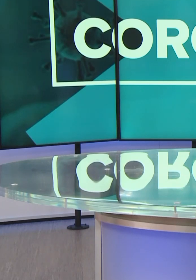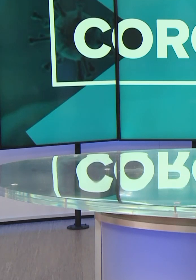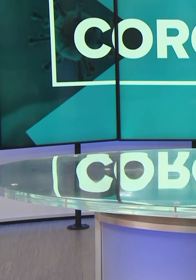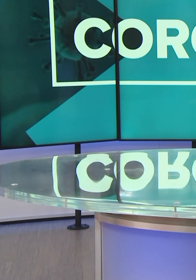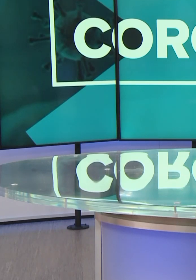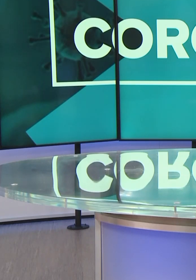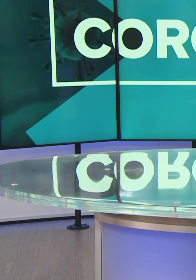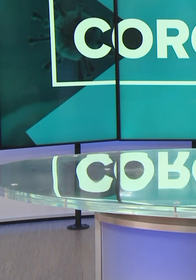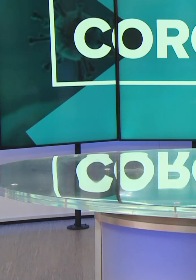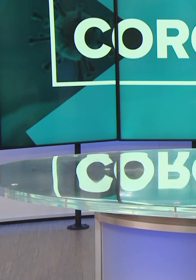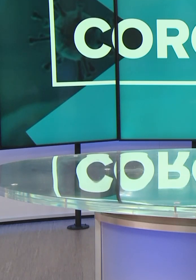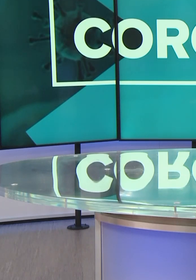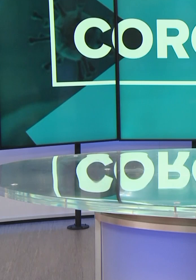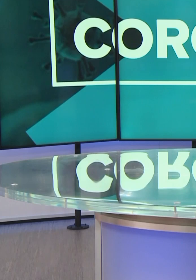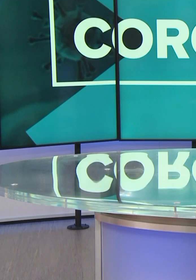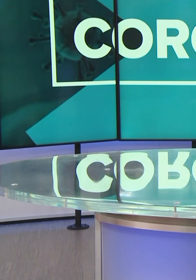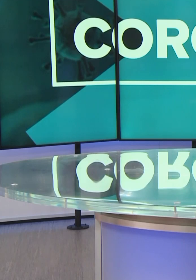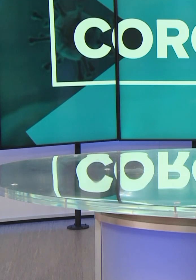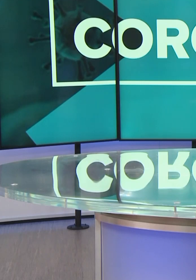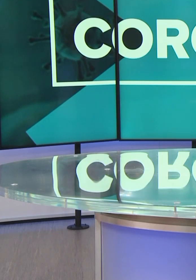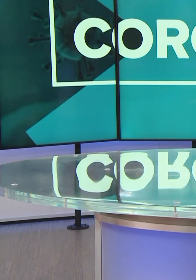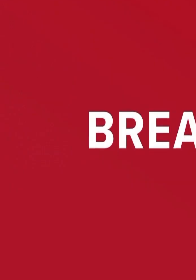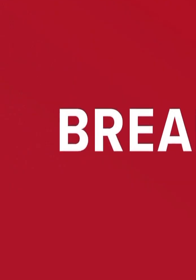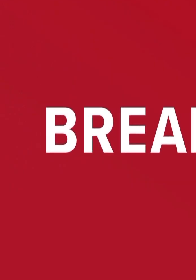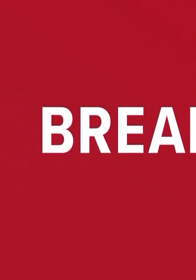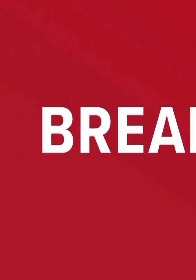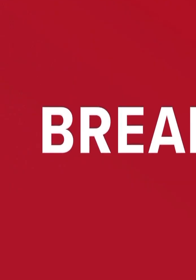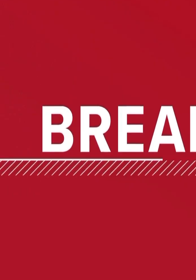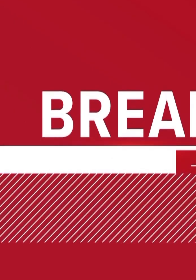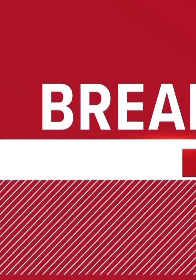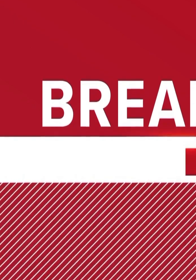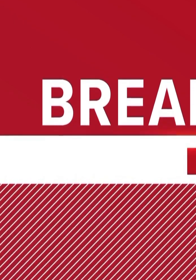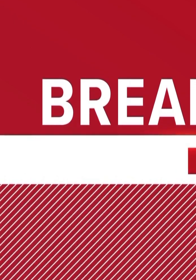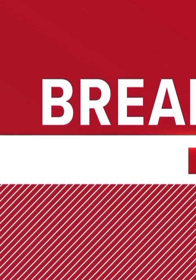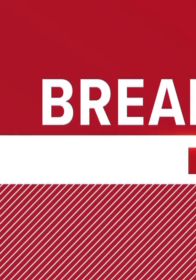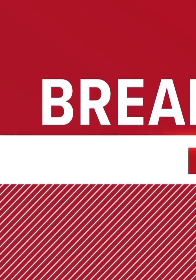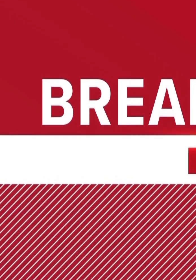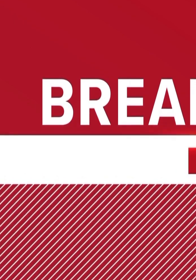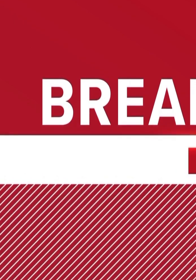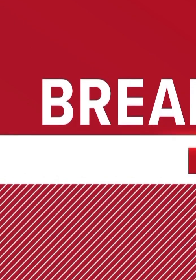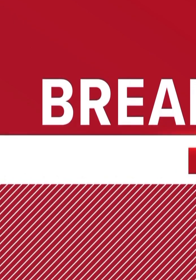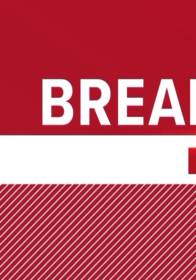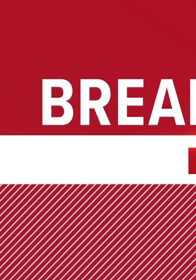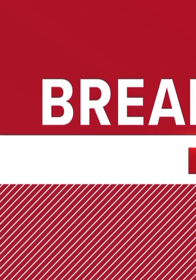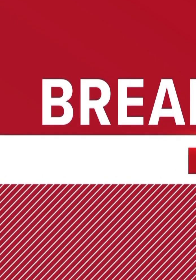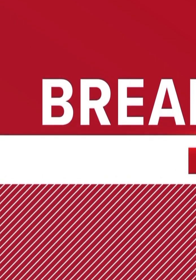thv11.com. I look forward to seeing you this afternoon.